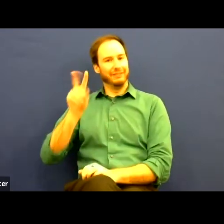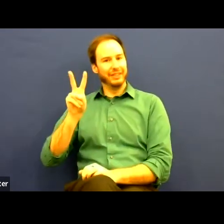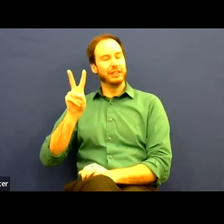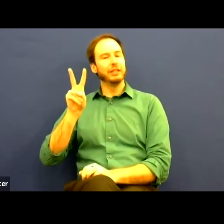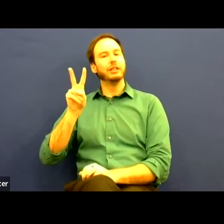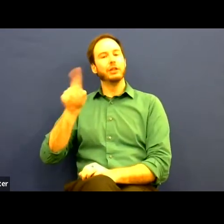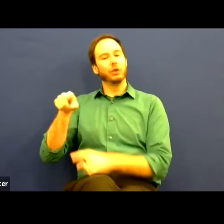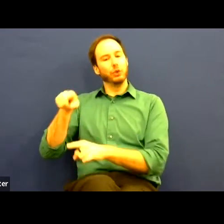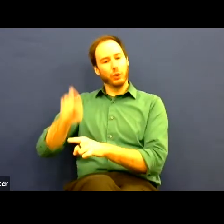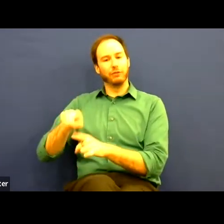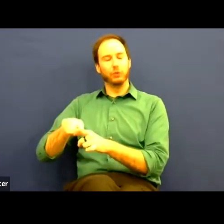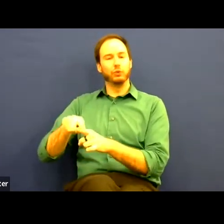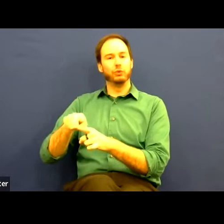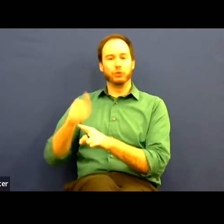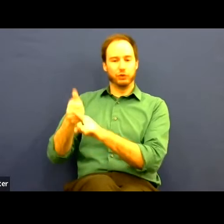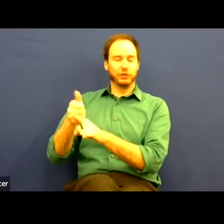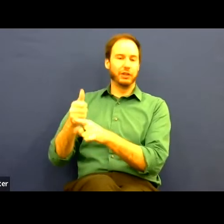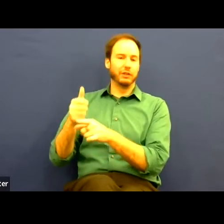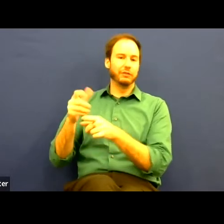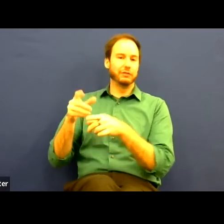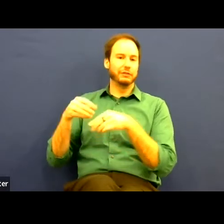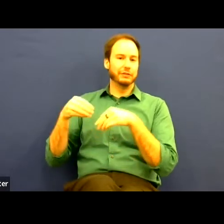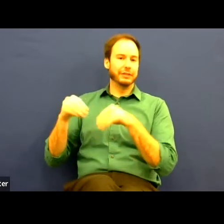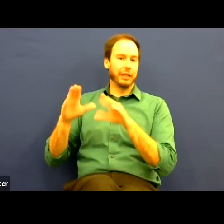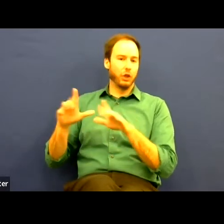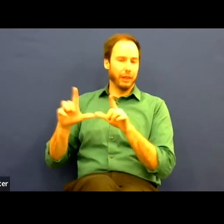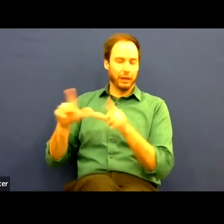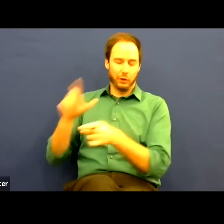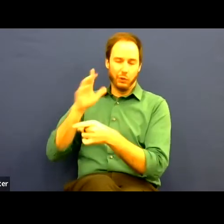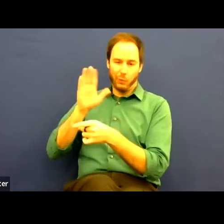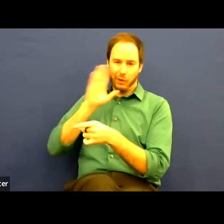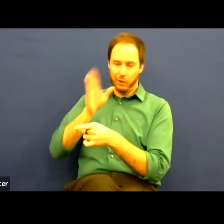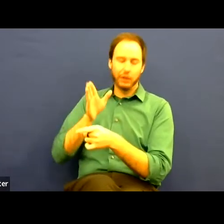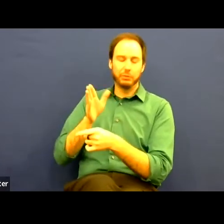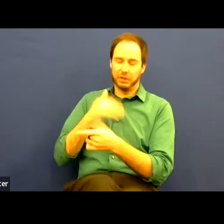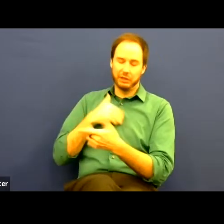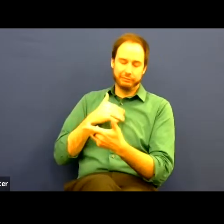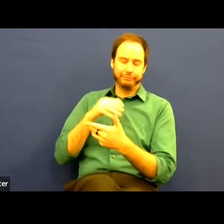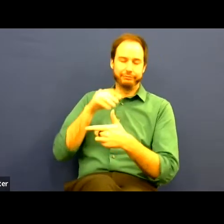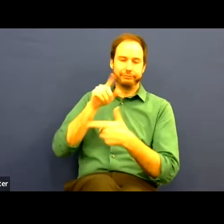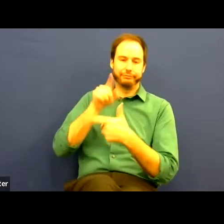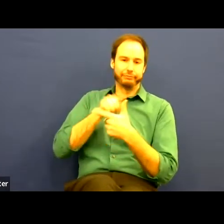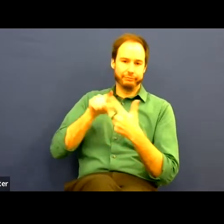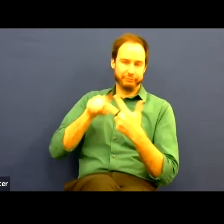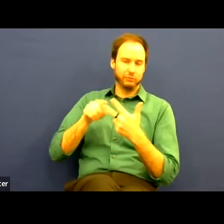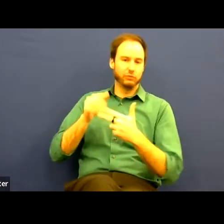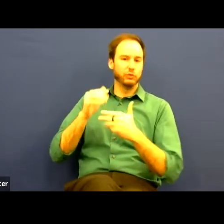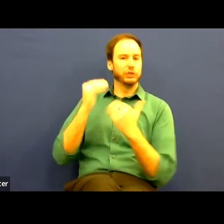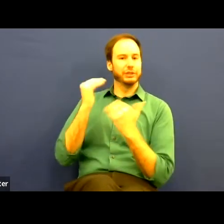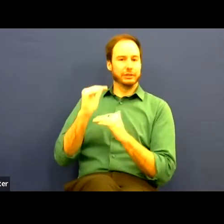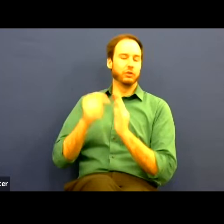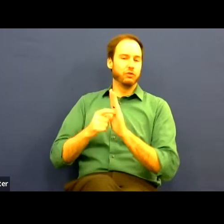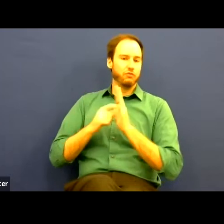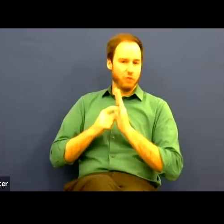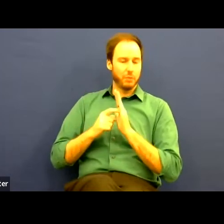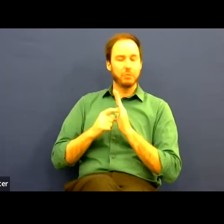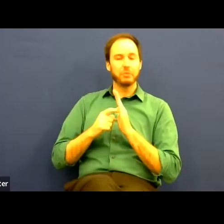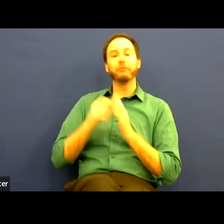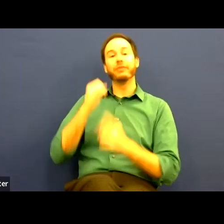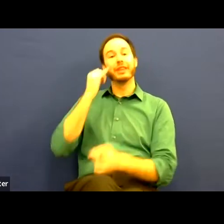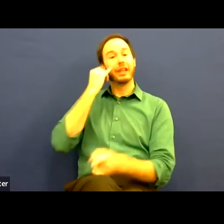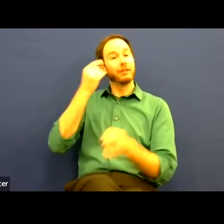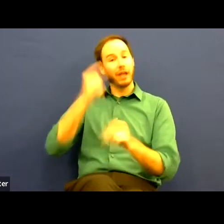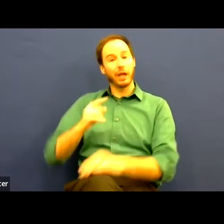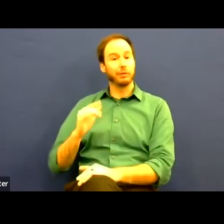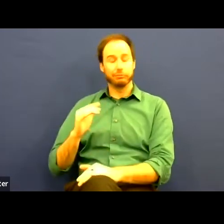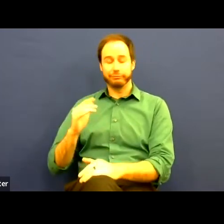laws, you have to get a dealership license, but I know you're going to do that. So, but just those other 3 are what I'd consider putting on it. If you ever get to the